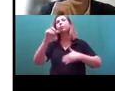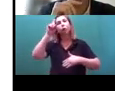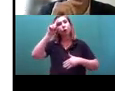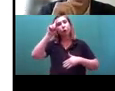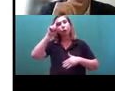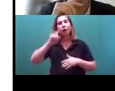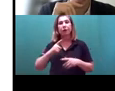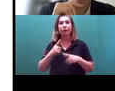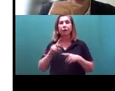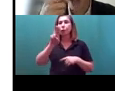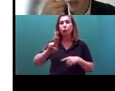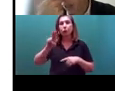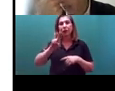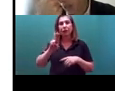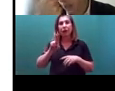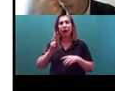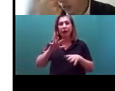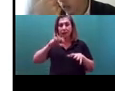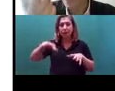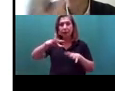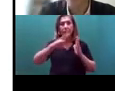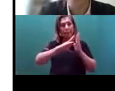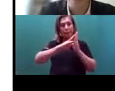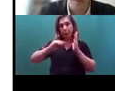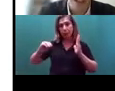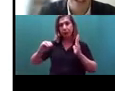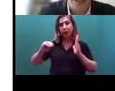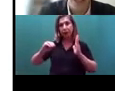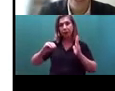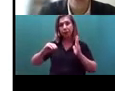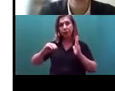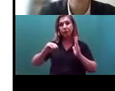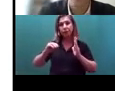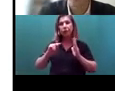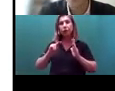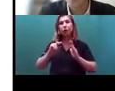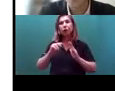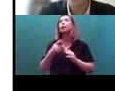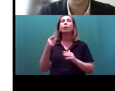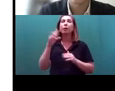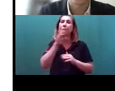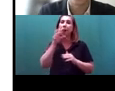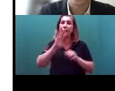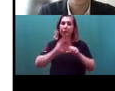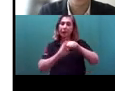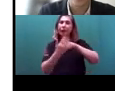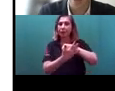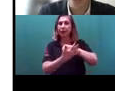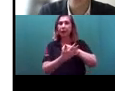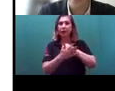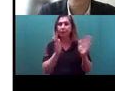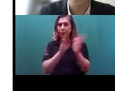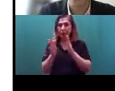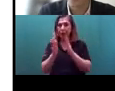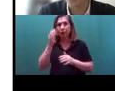project for during the COVID emergency, so to guarantee the